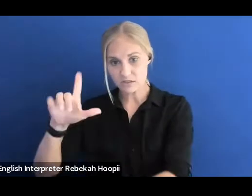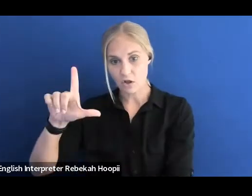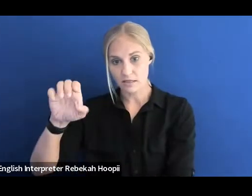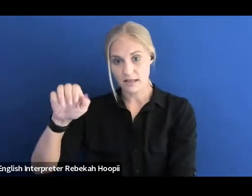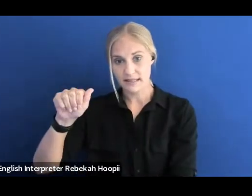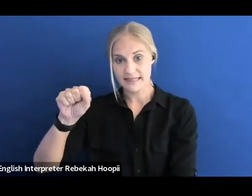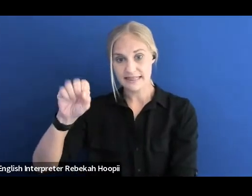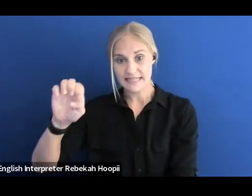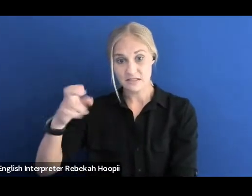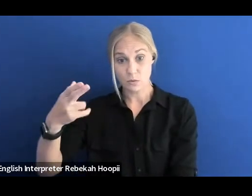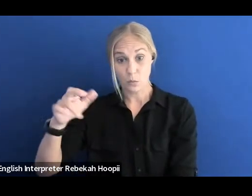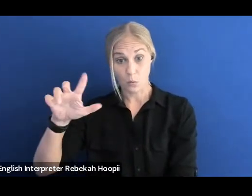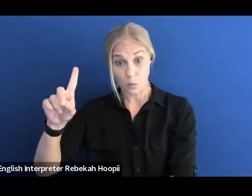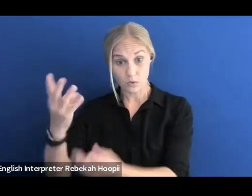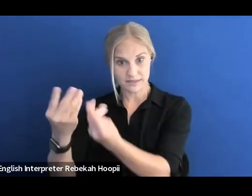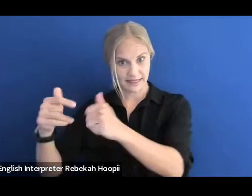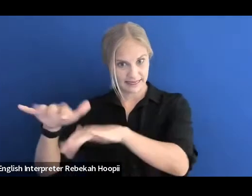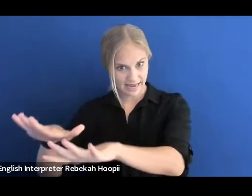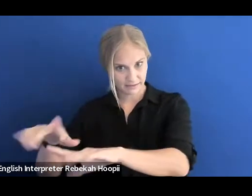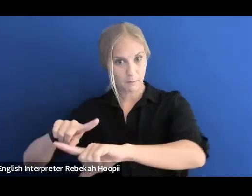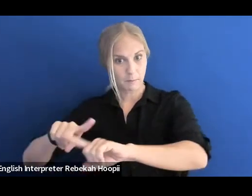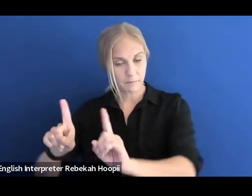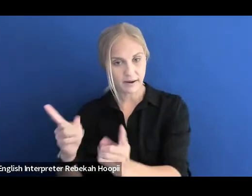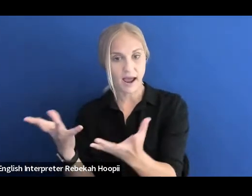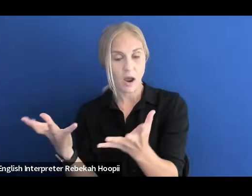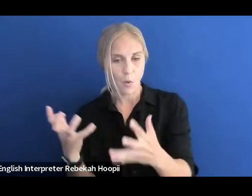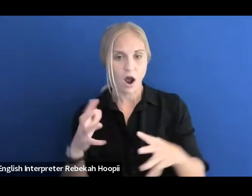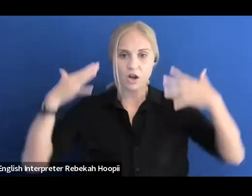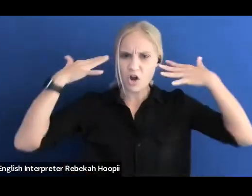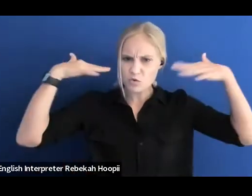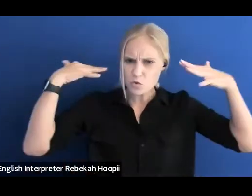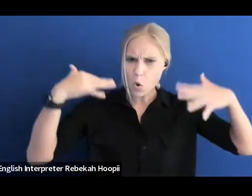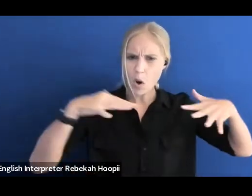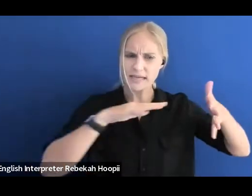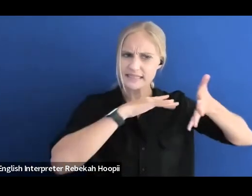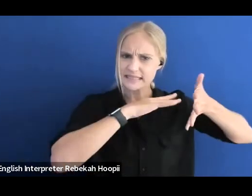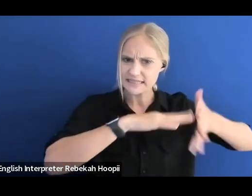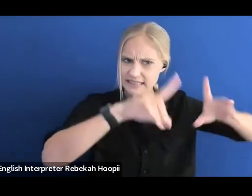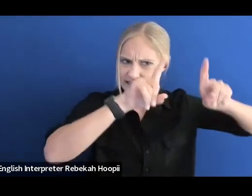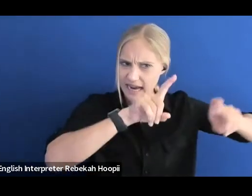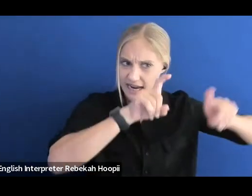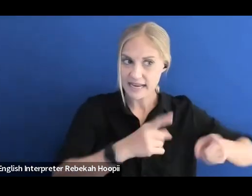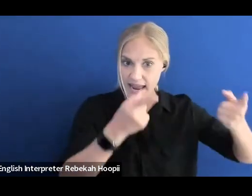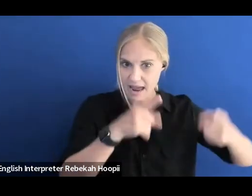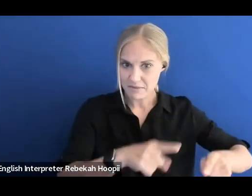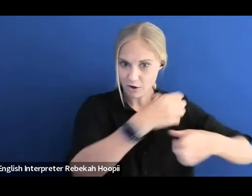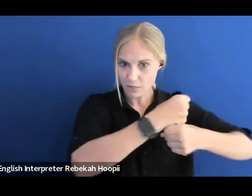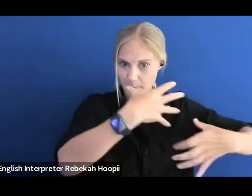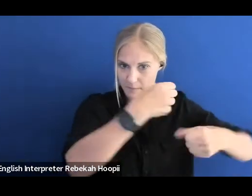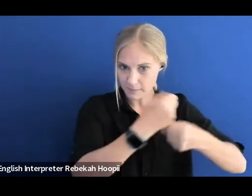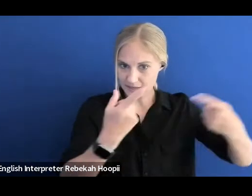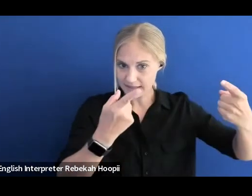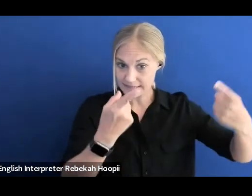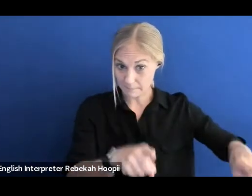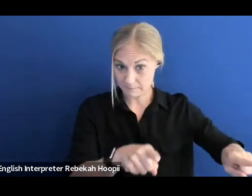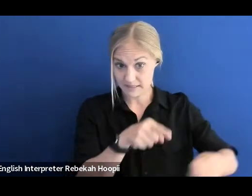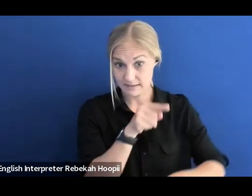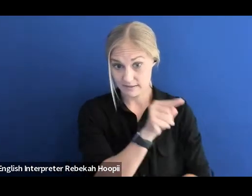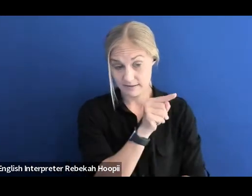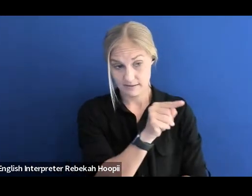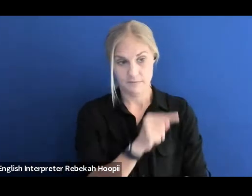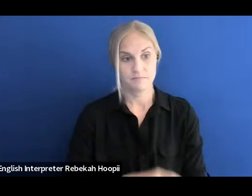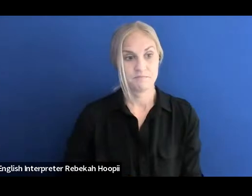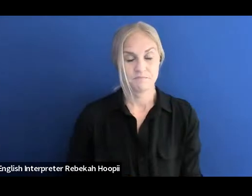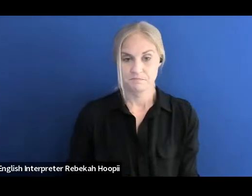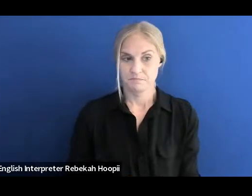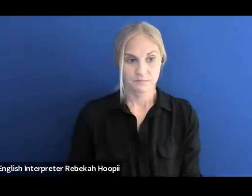but I would really like a noise study conducted on the bombing activity that's happening. I